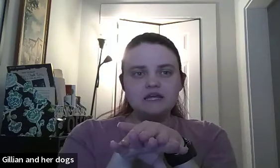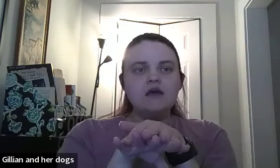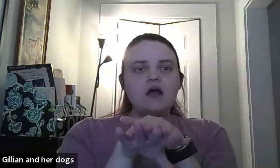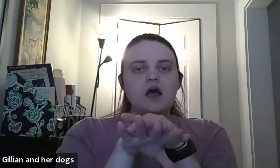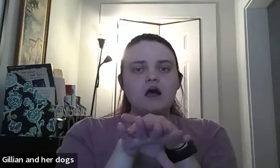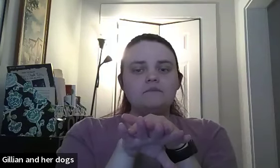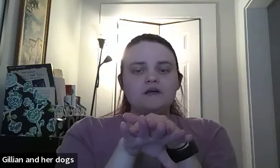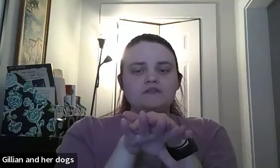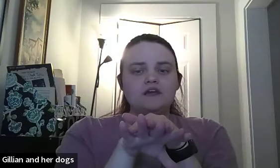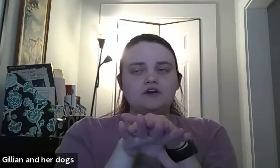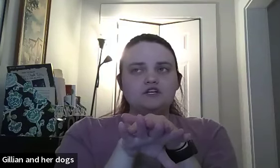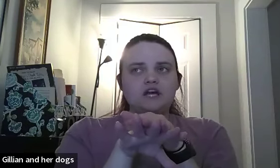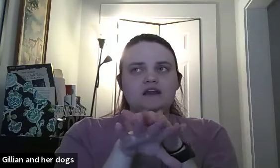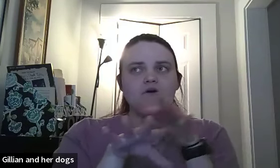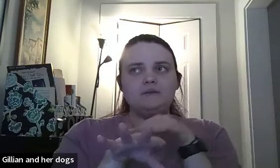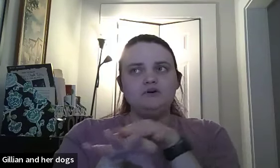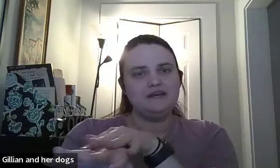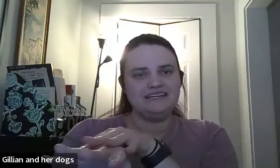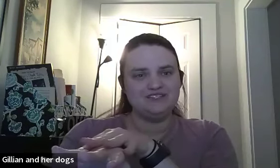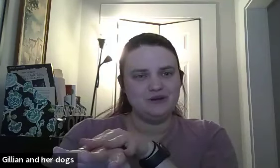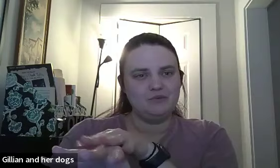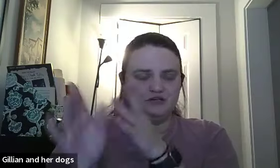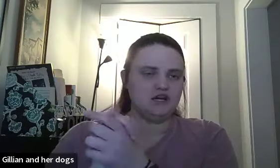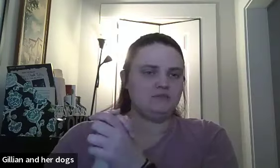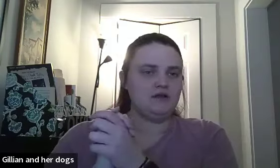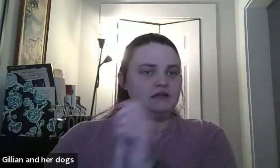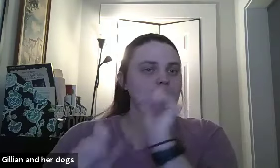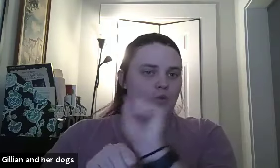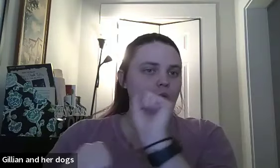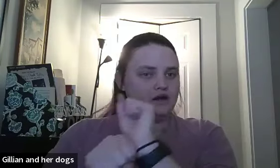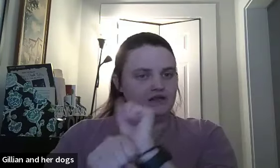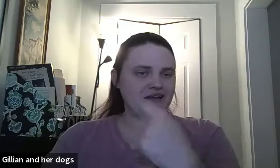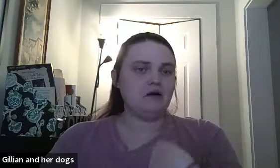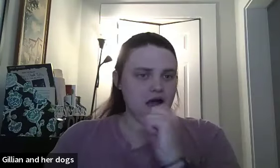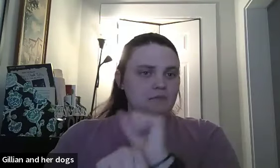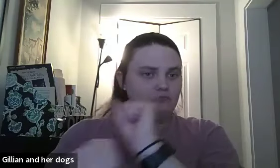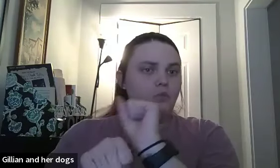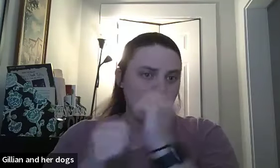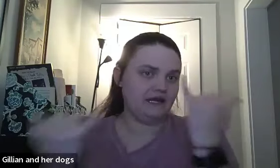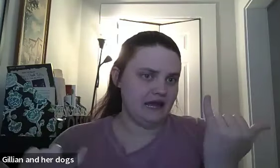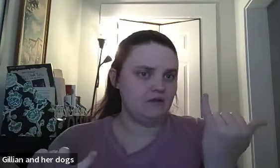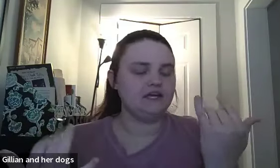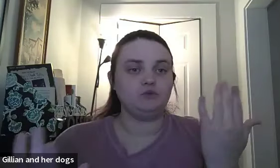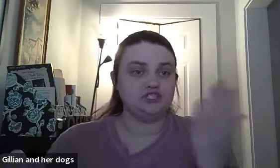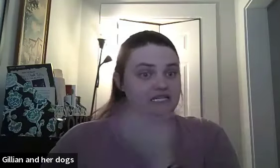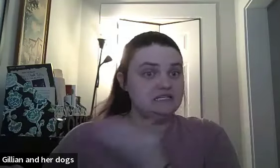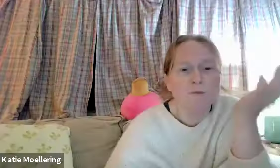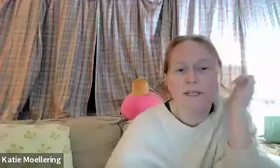already. They're kind of already put into it when you're talking about like working, like I'm working now, like Well, was like she because of what